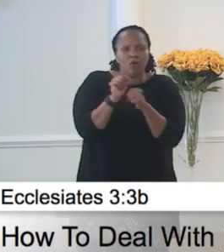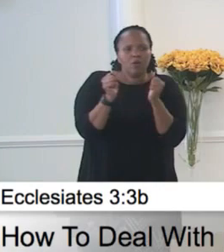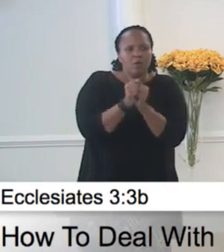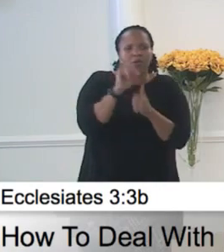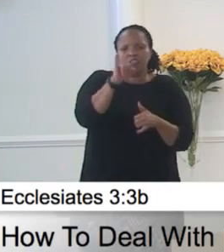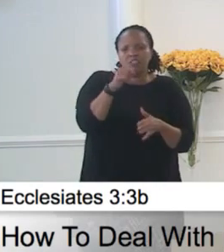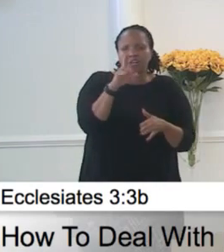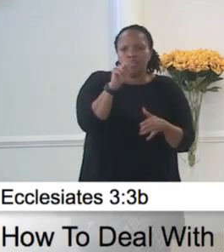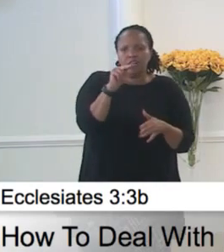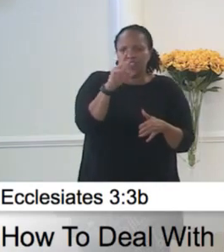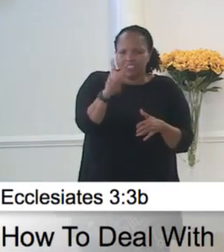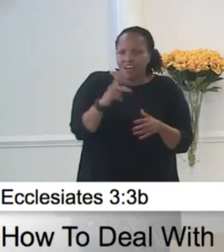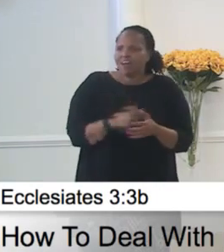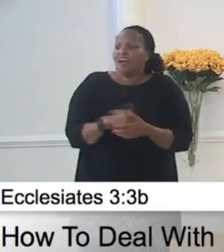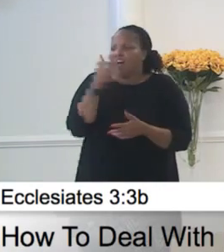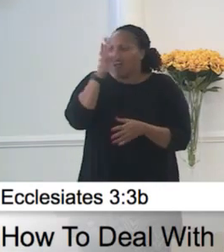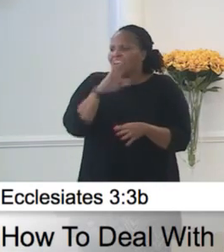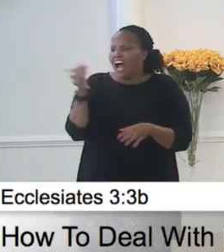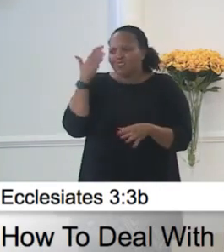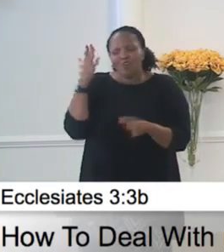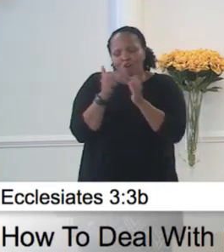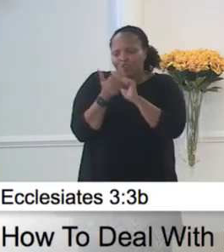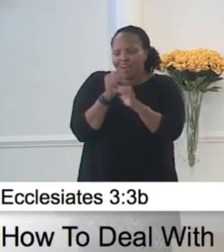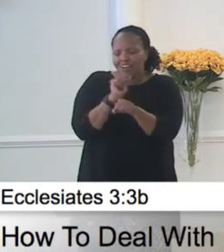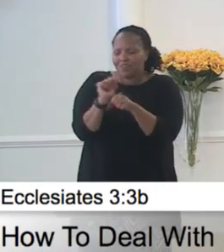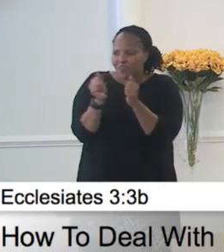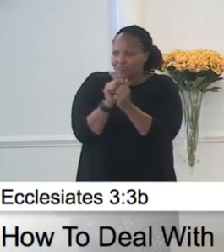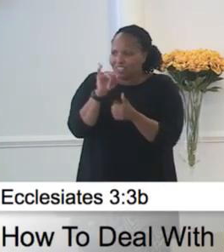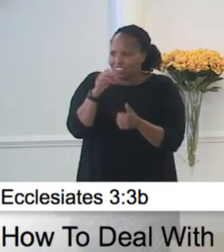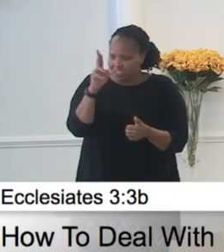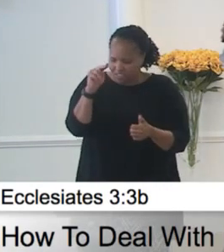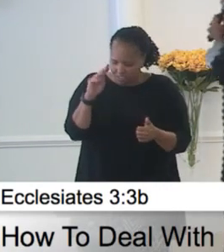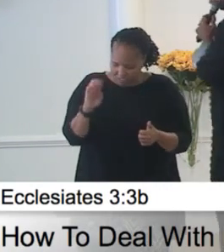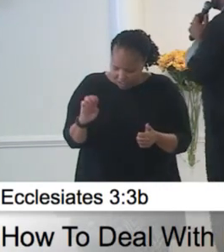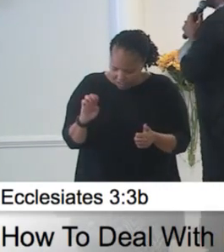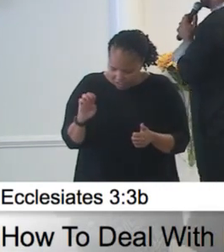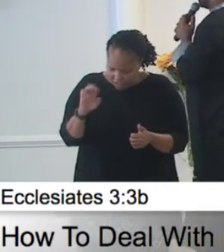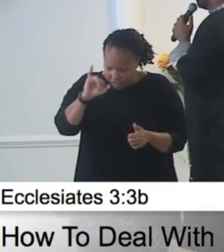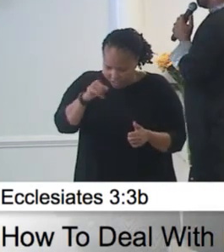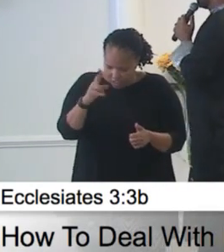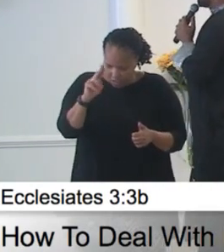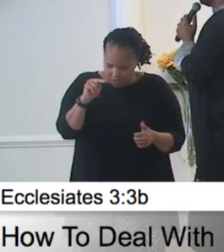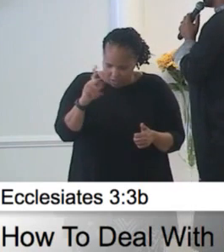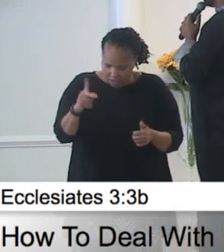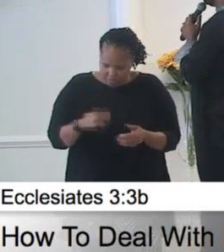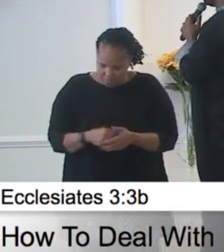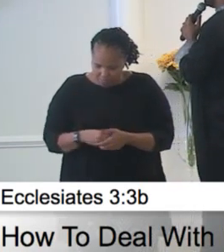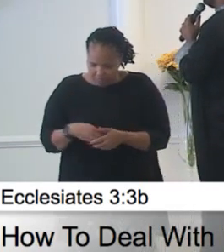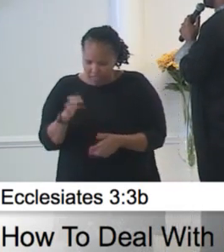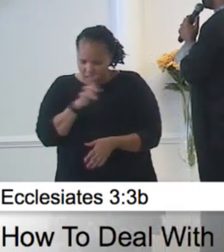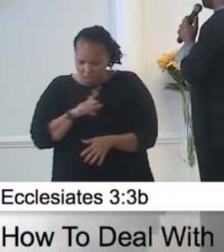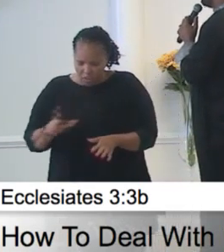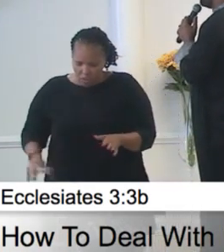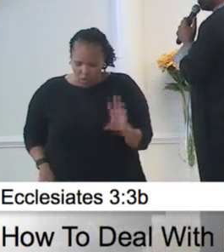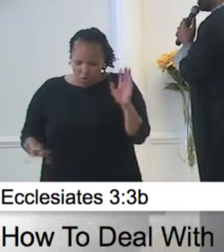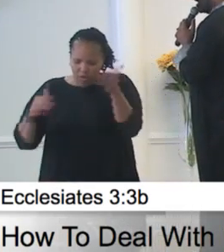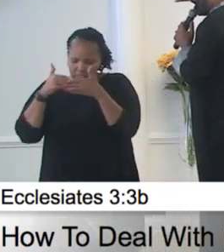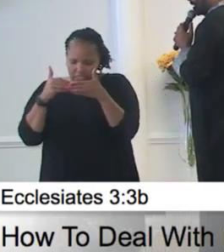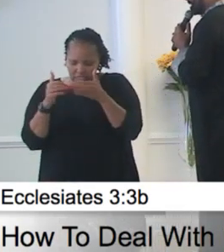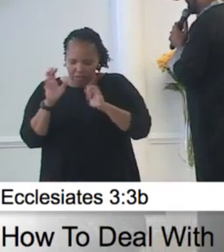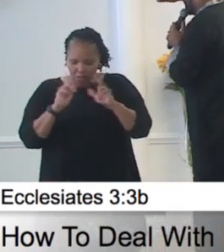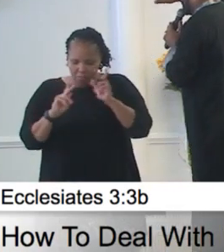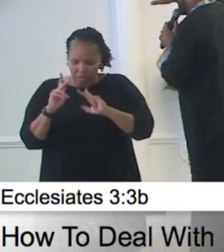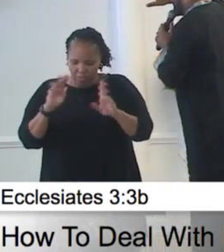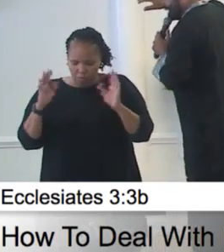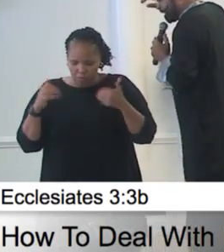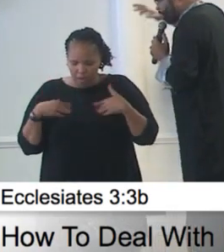I've seen you work with junk before. Psalm 34, 18. The Lord is nigh unto them that are of a broken